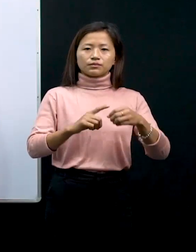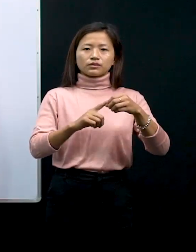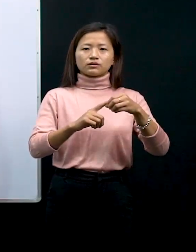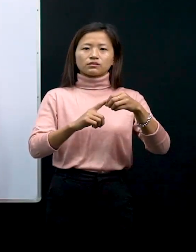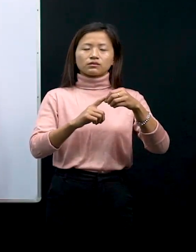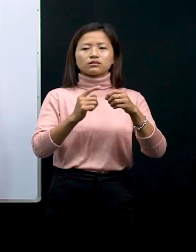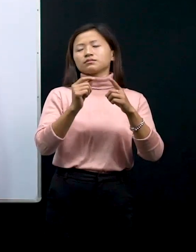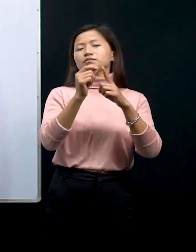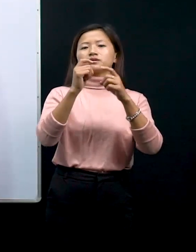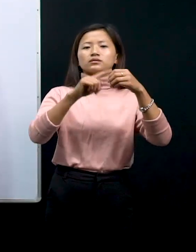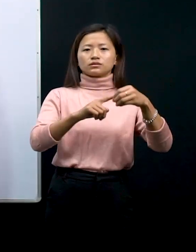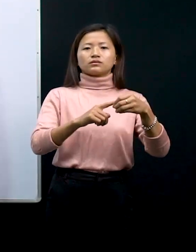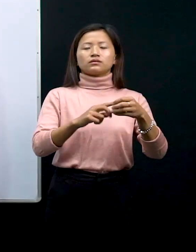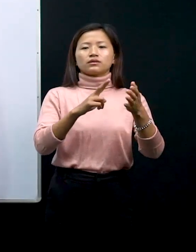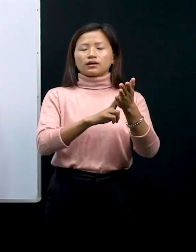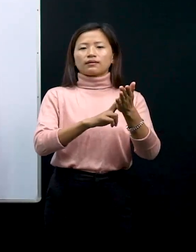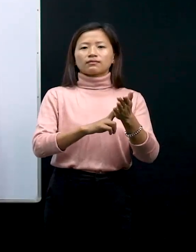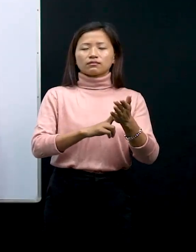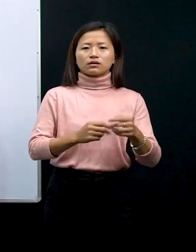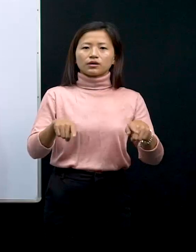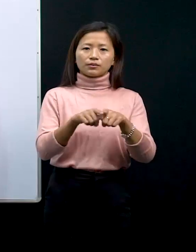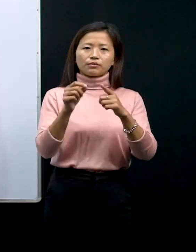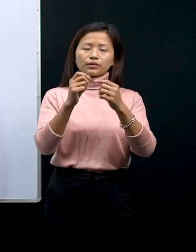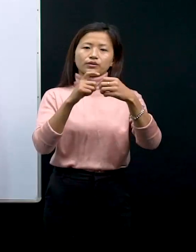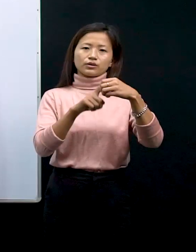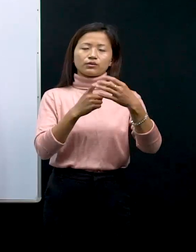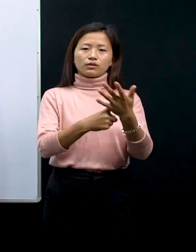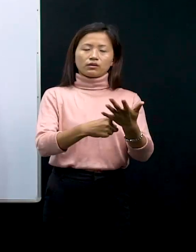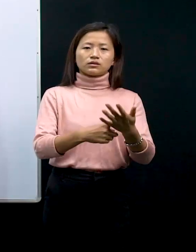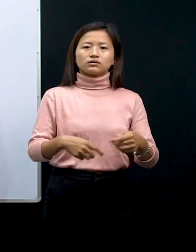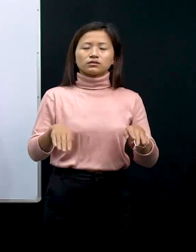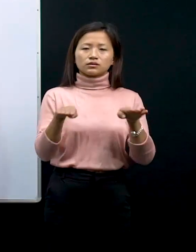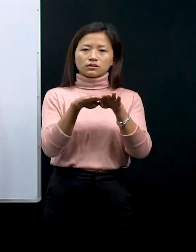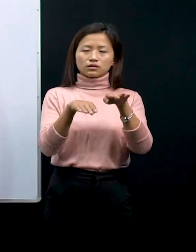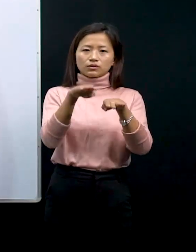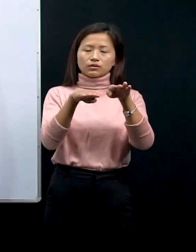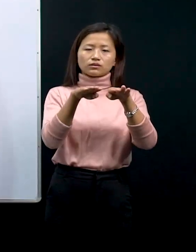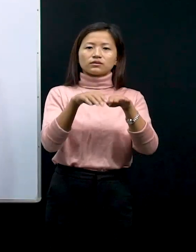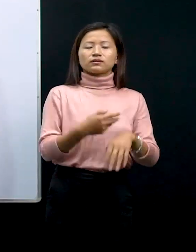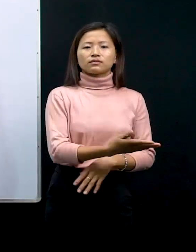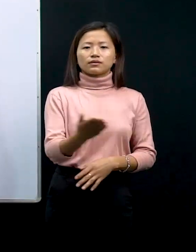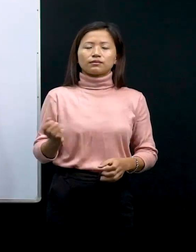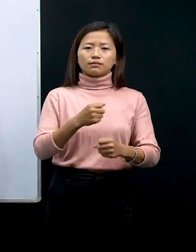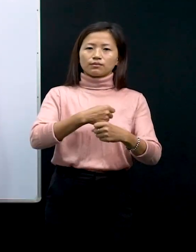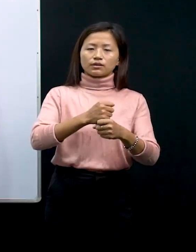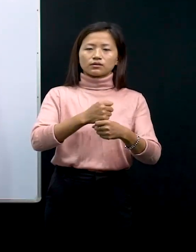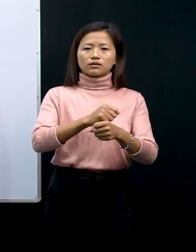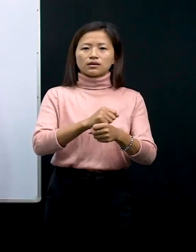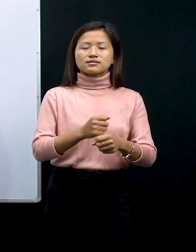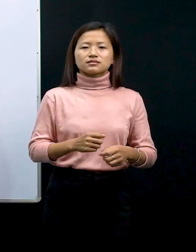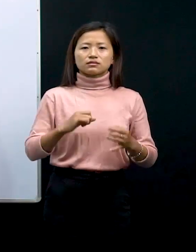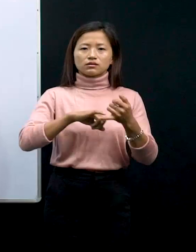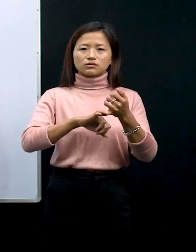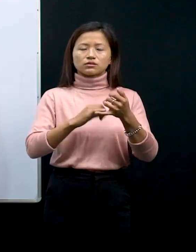and PR, they are equal. If these two tangents are equal, they make, subtends means they